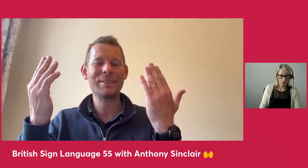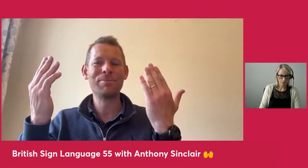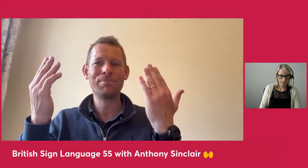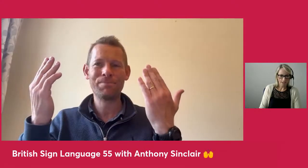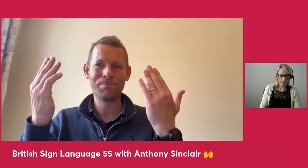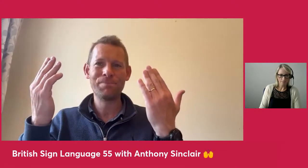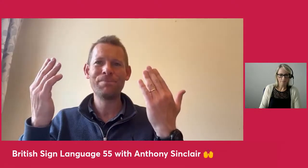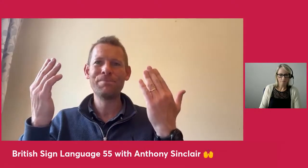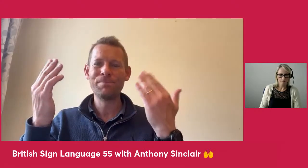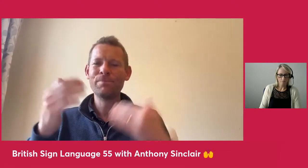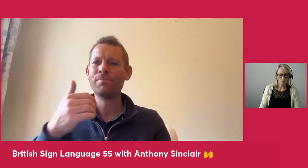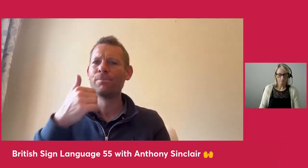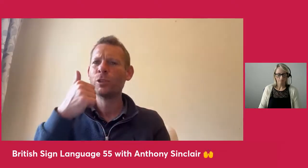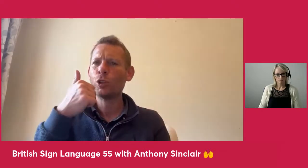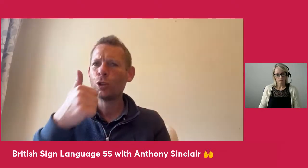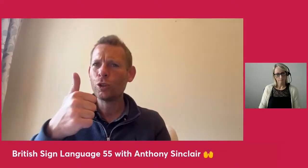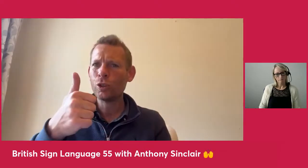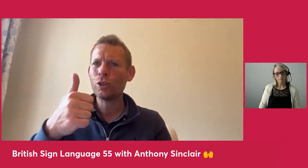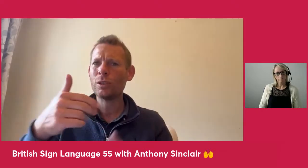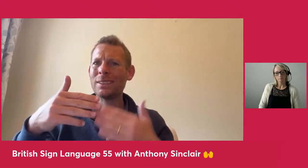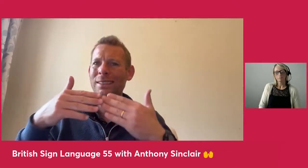A good day.